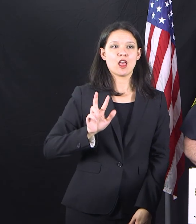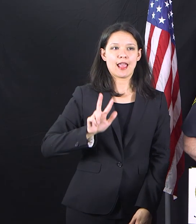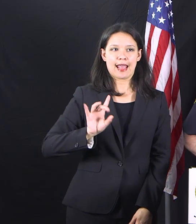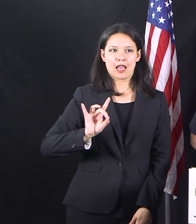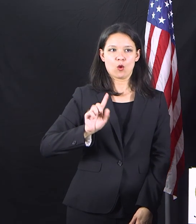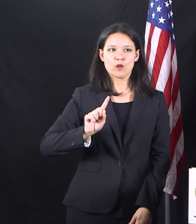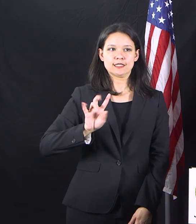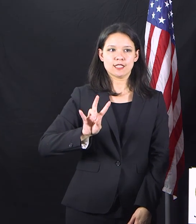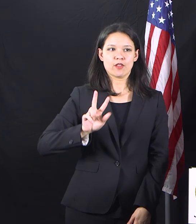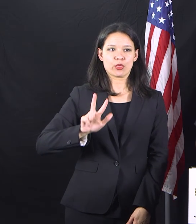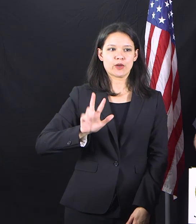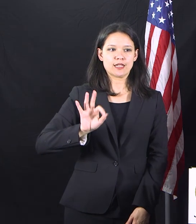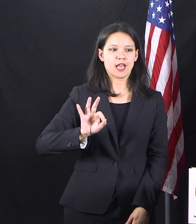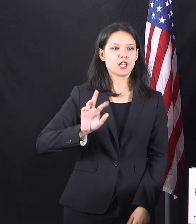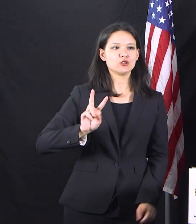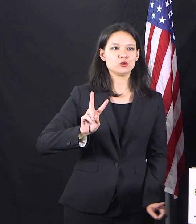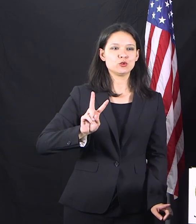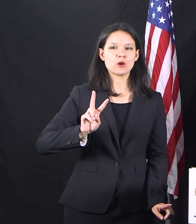817-392-8478. Thank you.